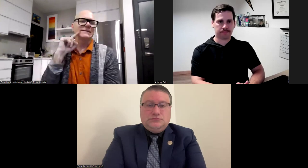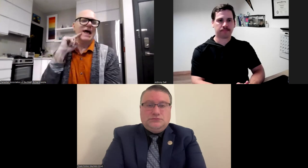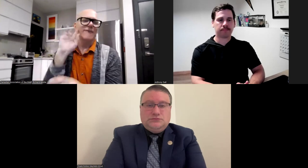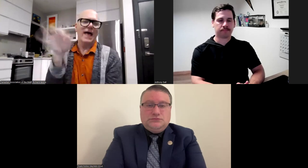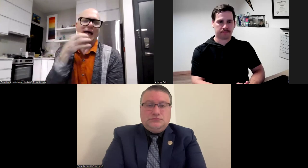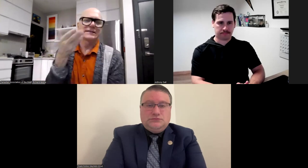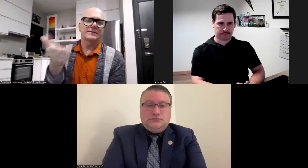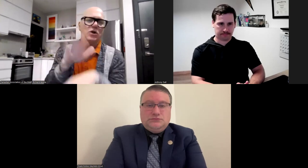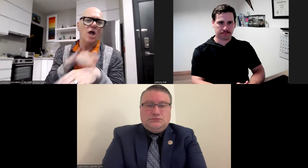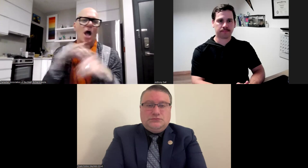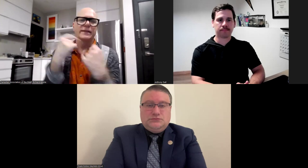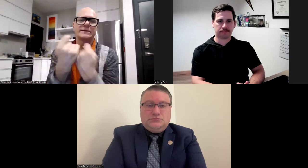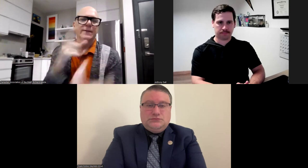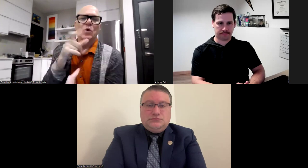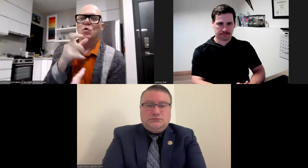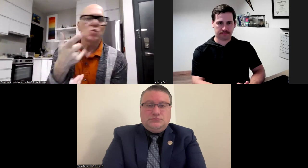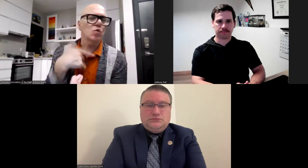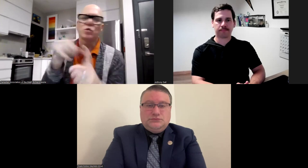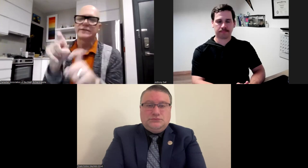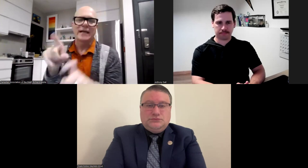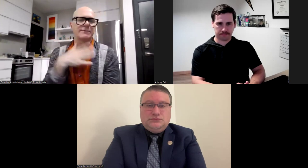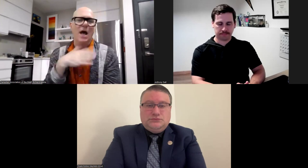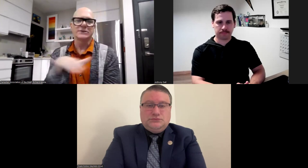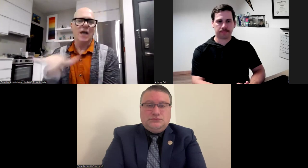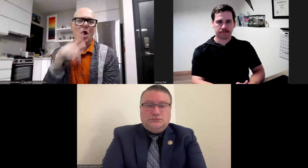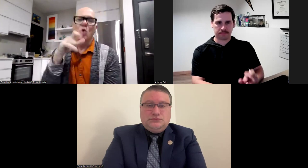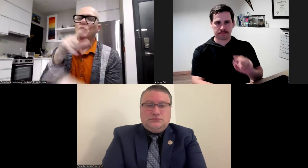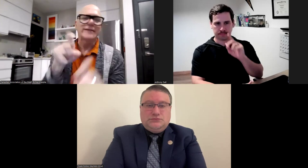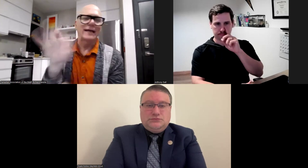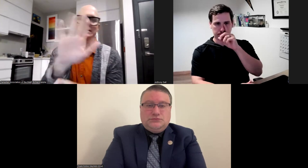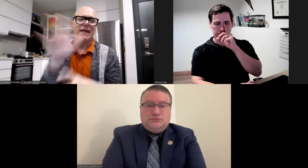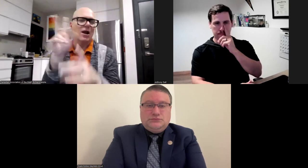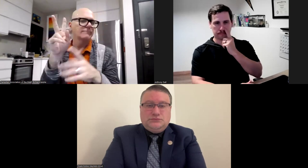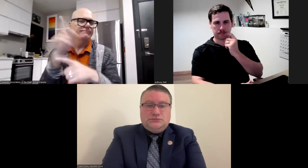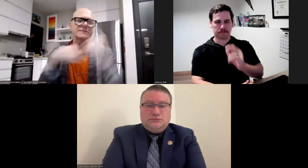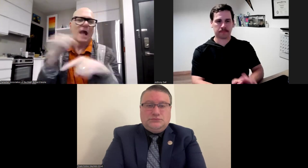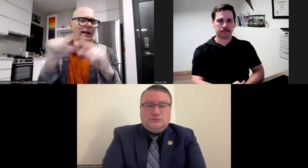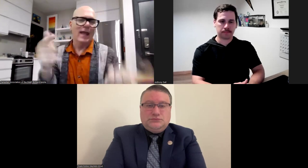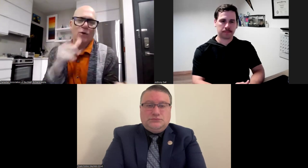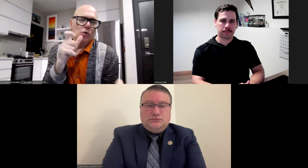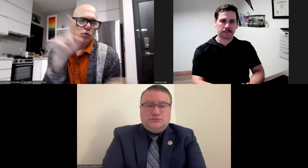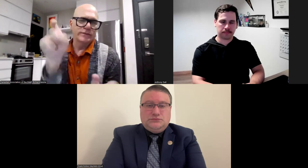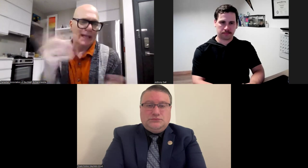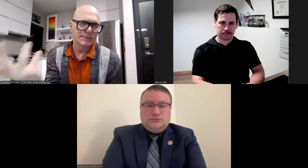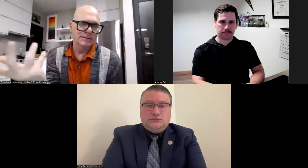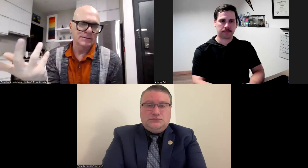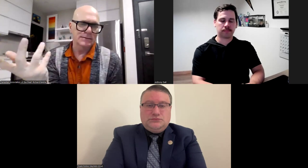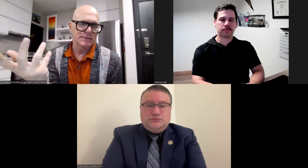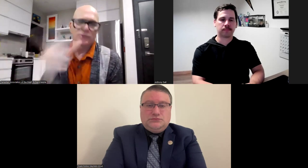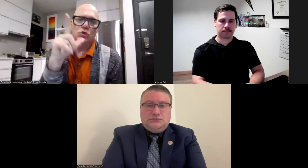working in the field are confronted with it all the time, then you're going to start to see changes in the curriculum. You start talking about who knows